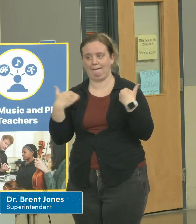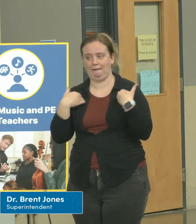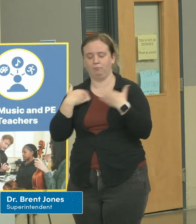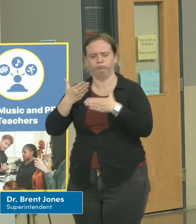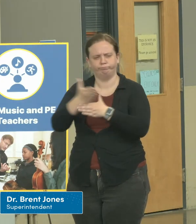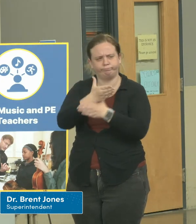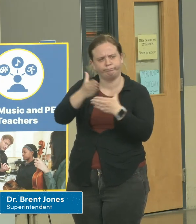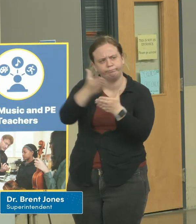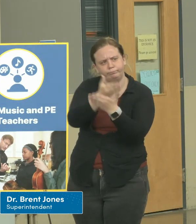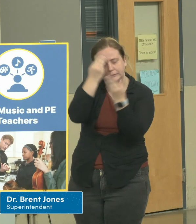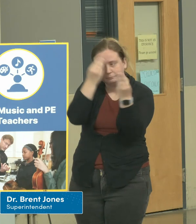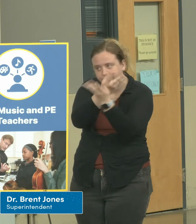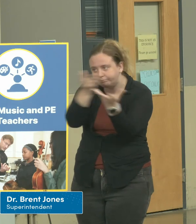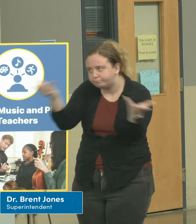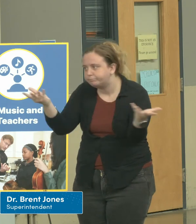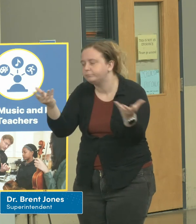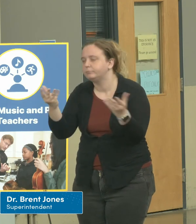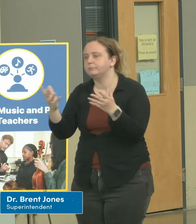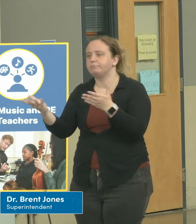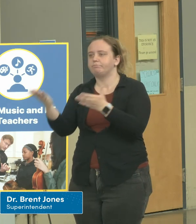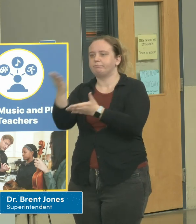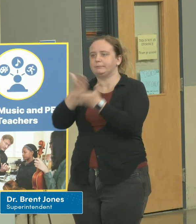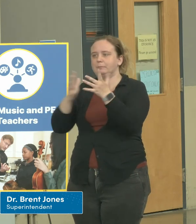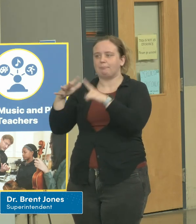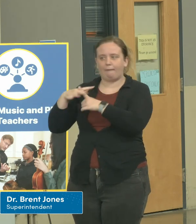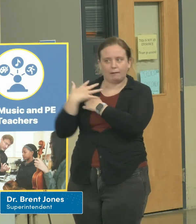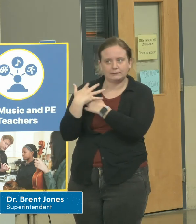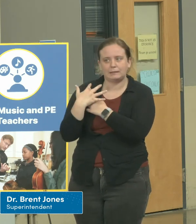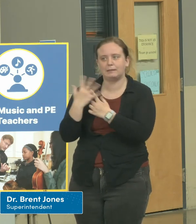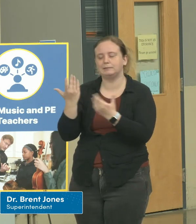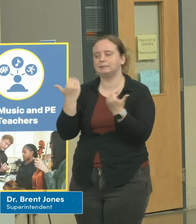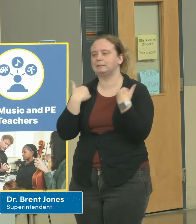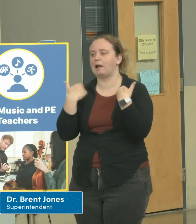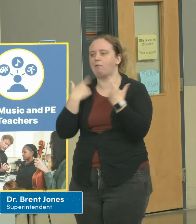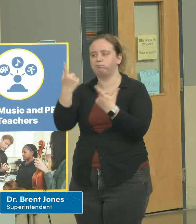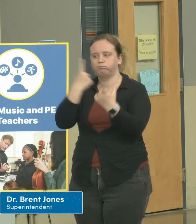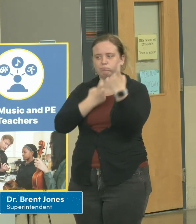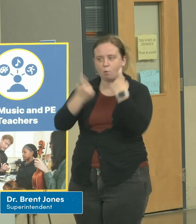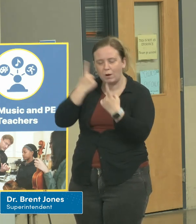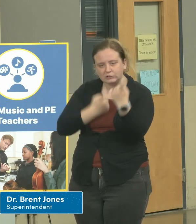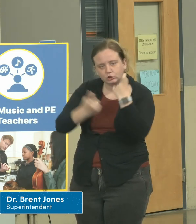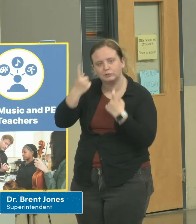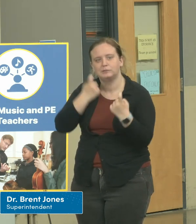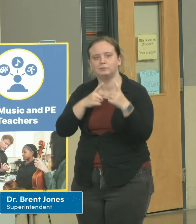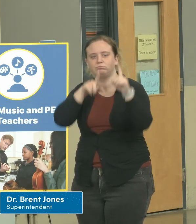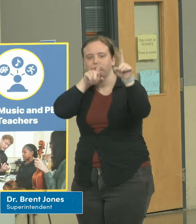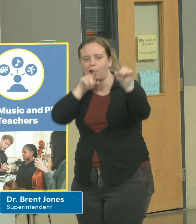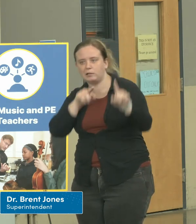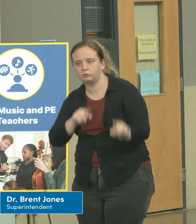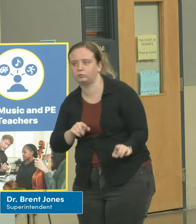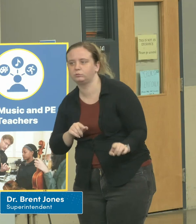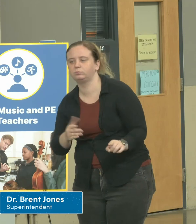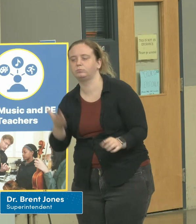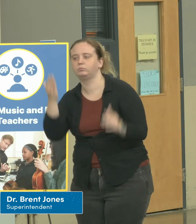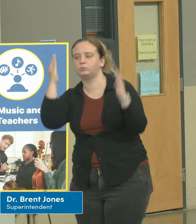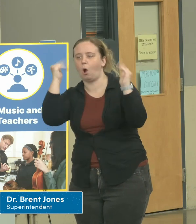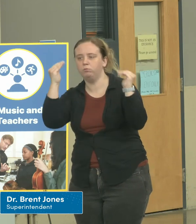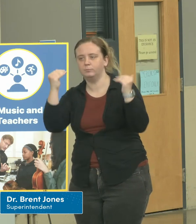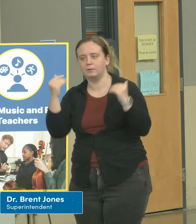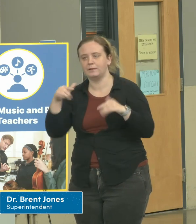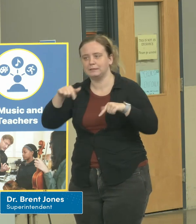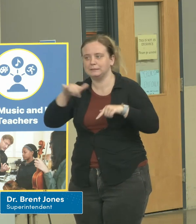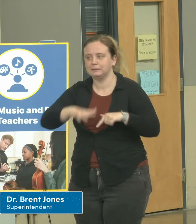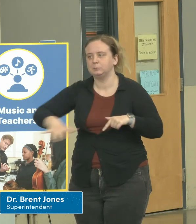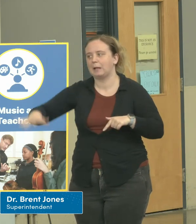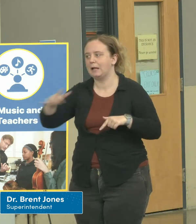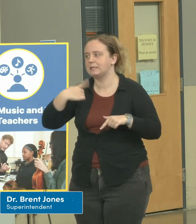context, and then get into some question and answers, as Bev mentioned. And so hopefully we're going to be in a space where we can